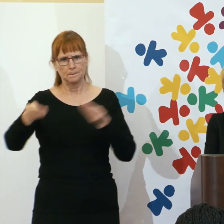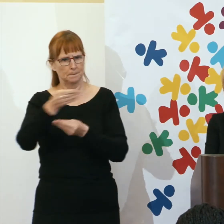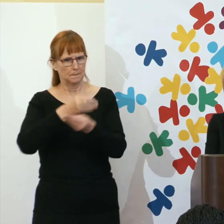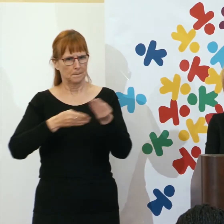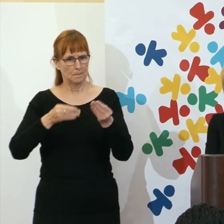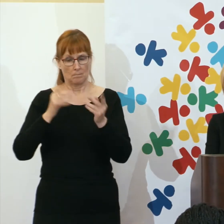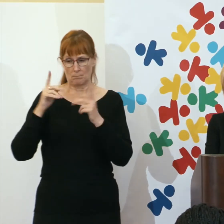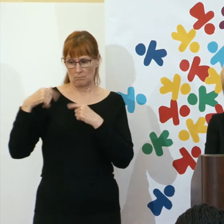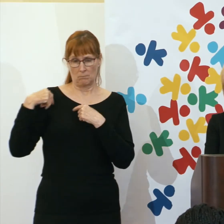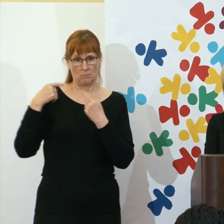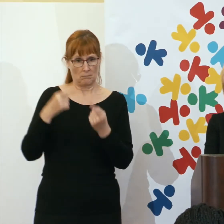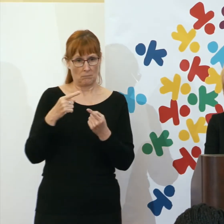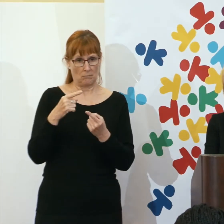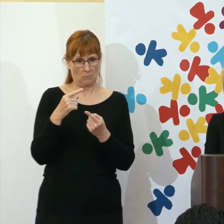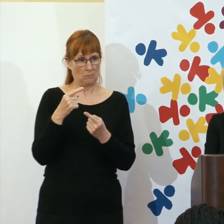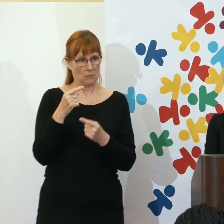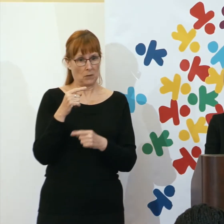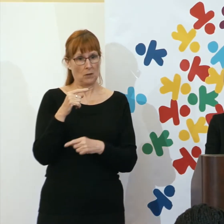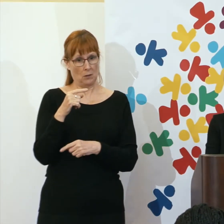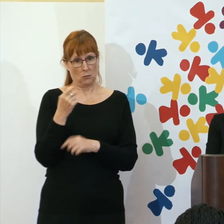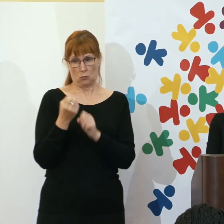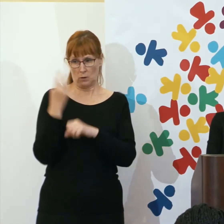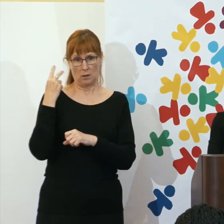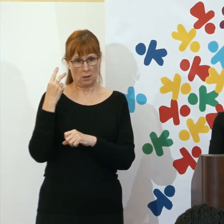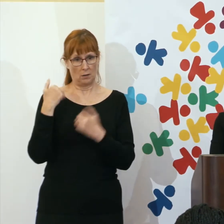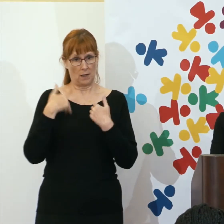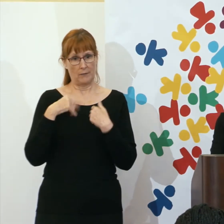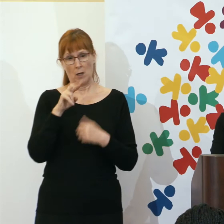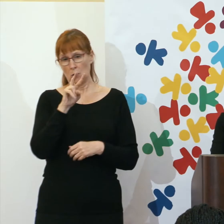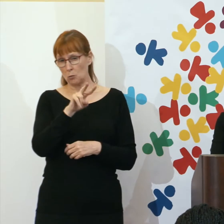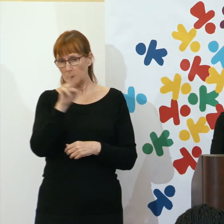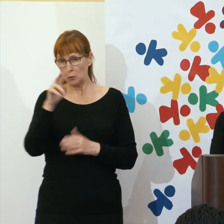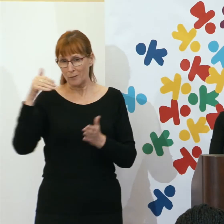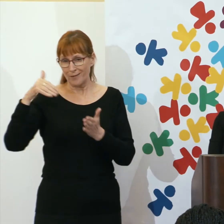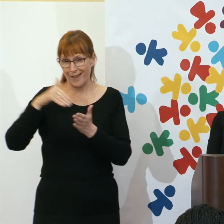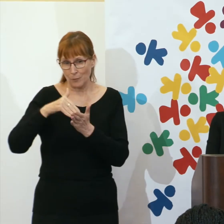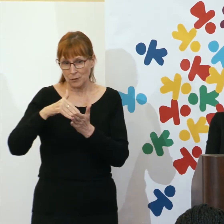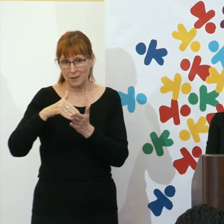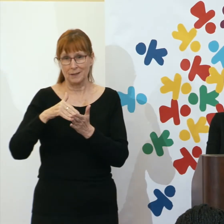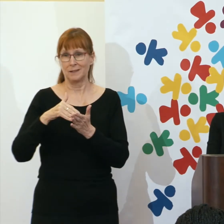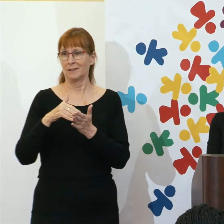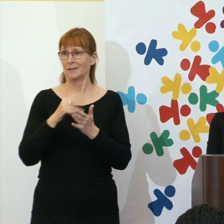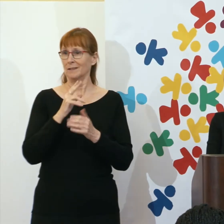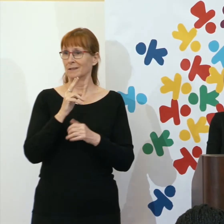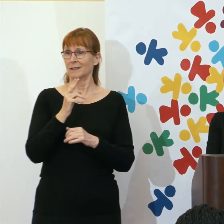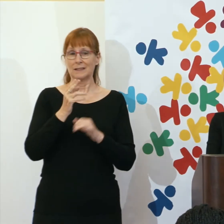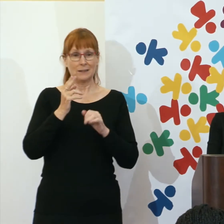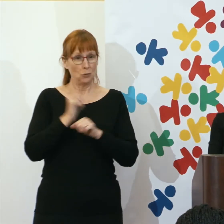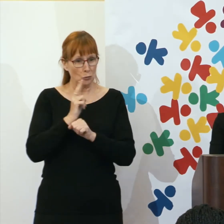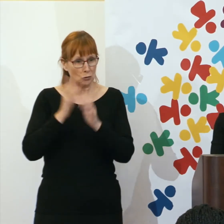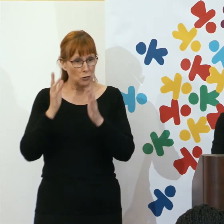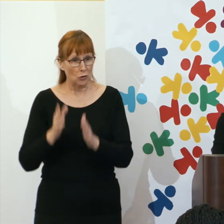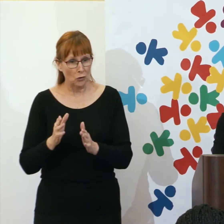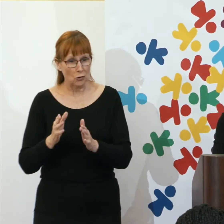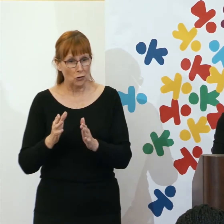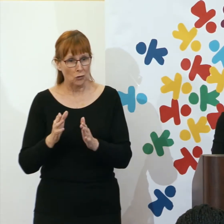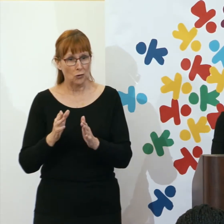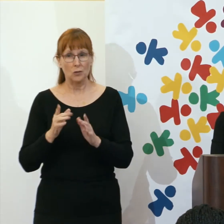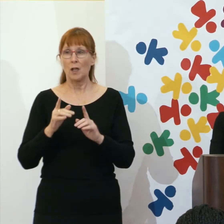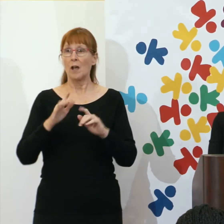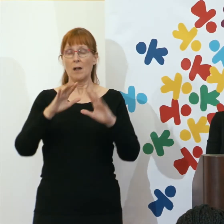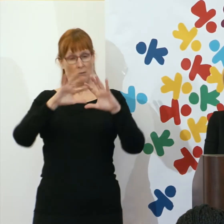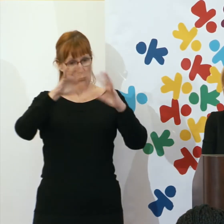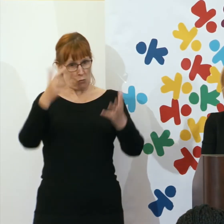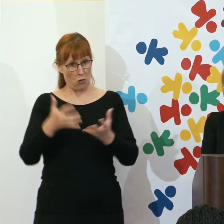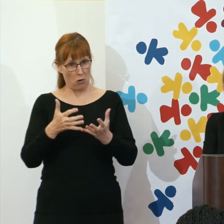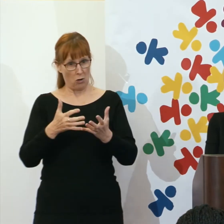over 22,000 individual users from 119 countries, and we're very proud of that.